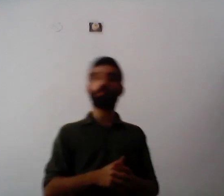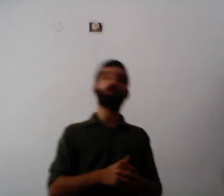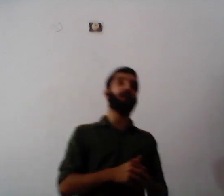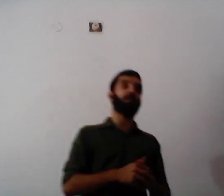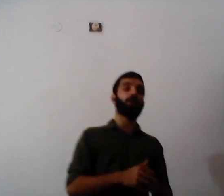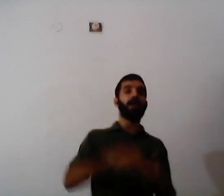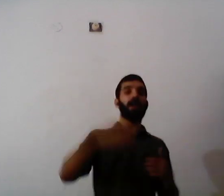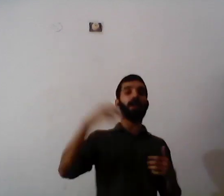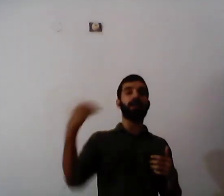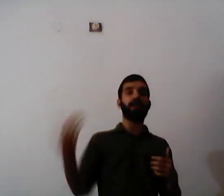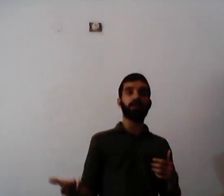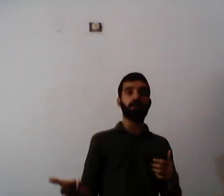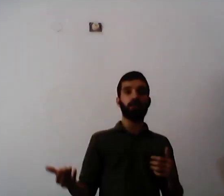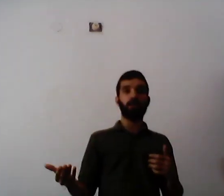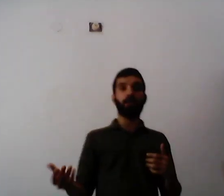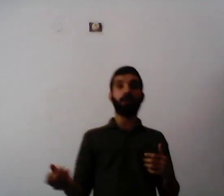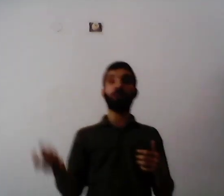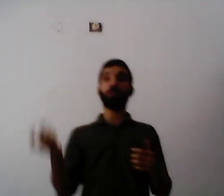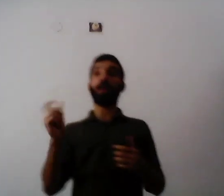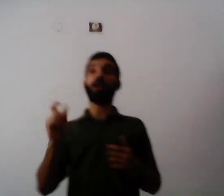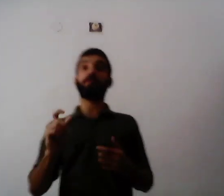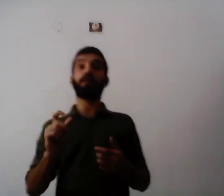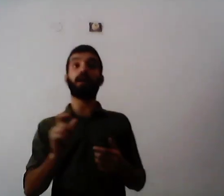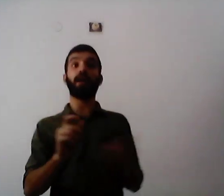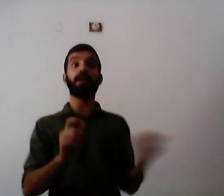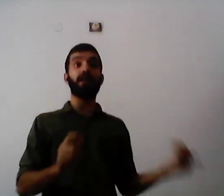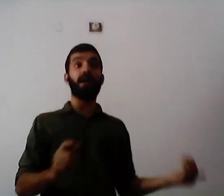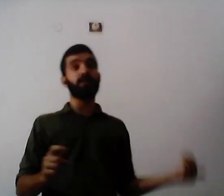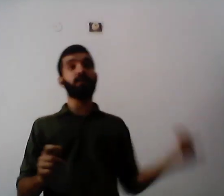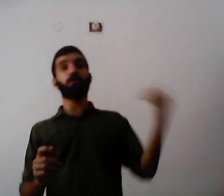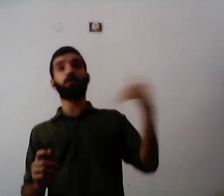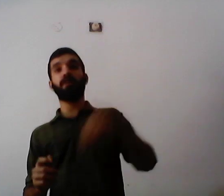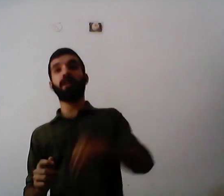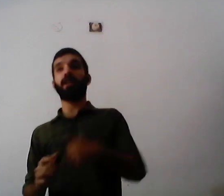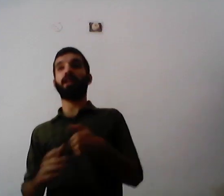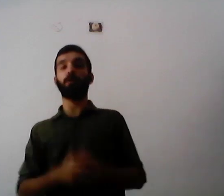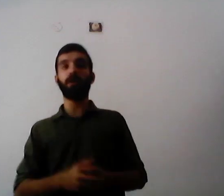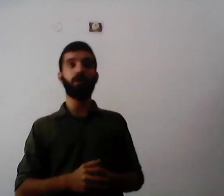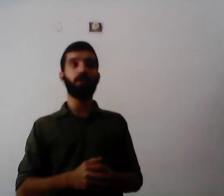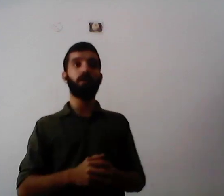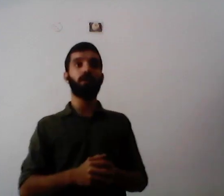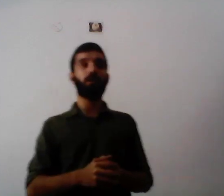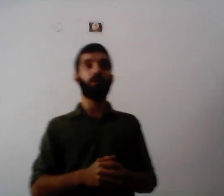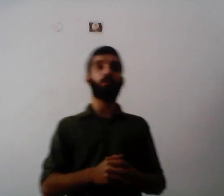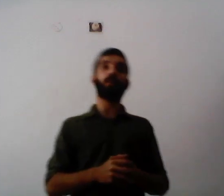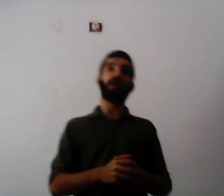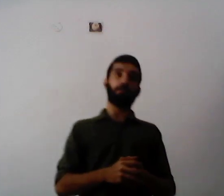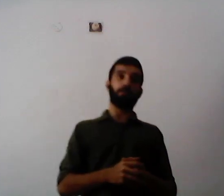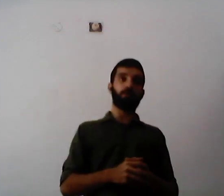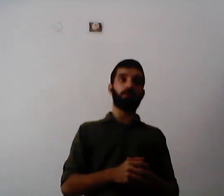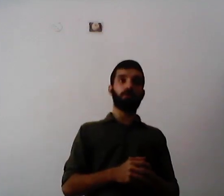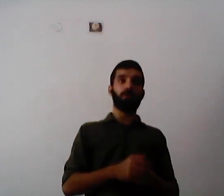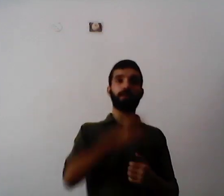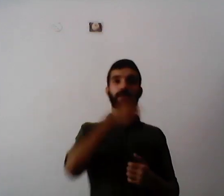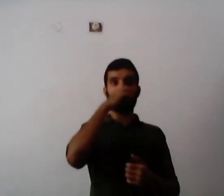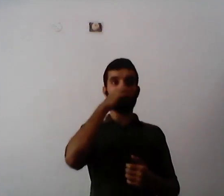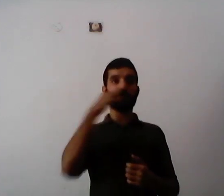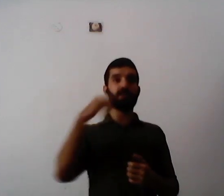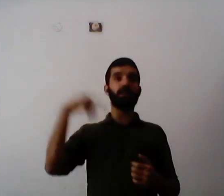Fine. And next, if you have a gas dissolving in liquid, what happens? As the temperature